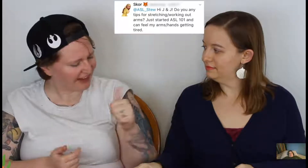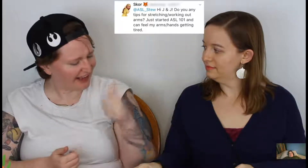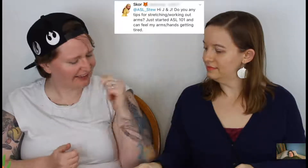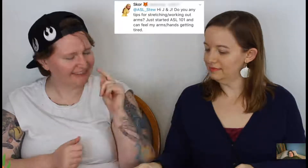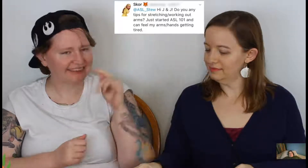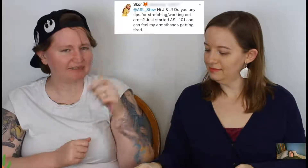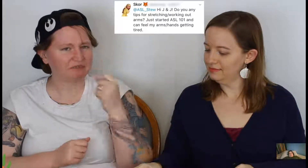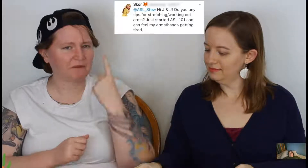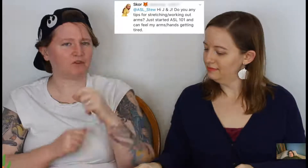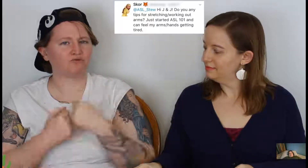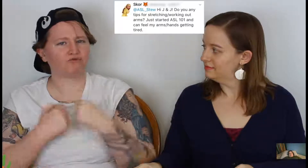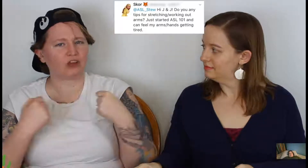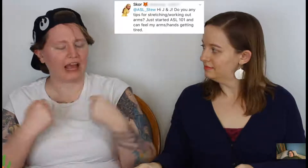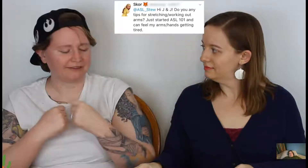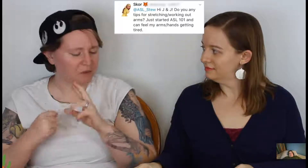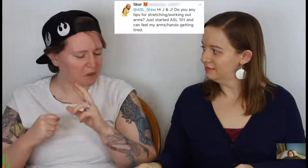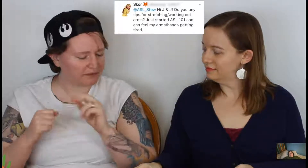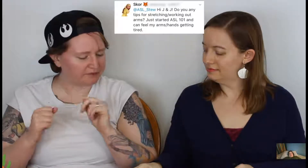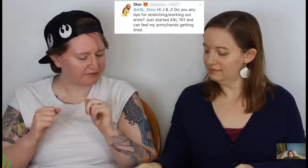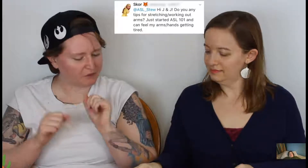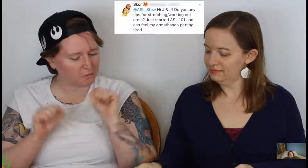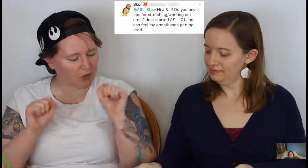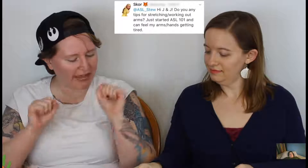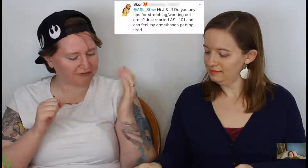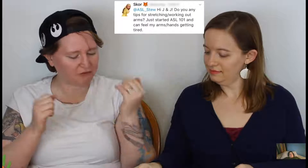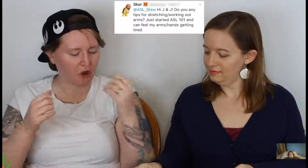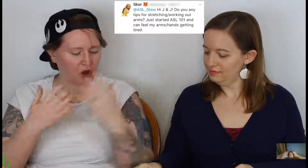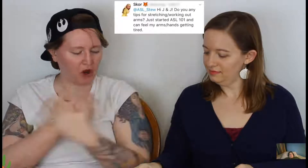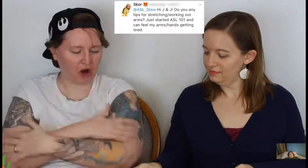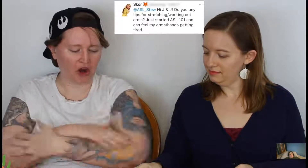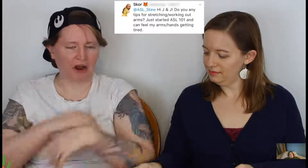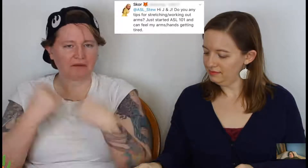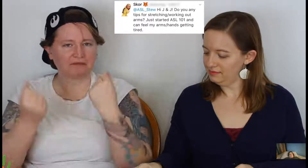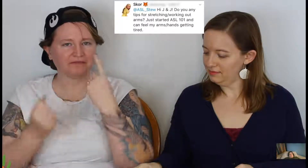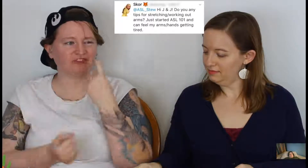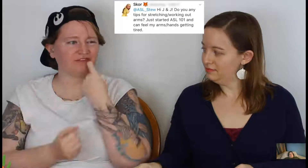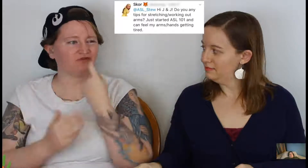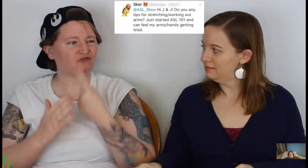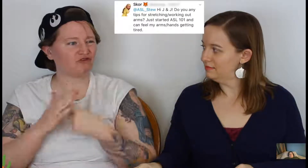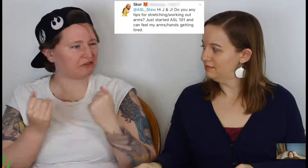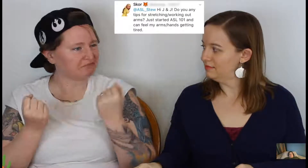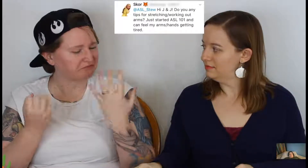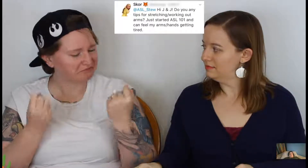This person's name is Score, and they say, any tips for stretching or working out your arms? I just